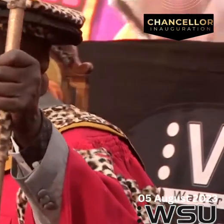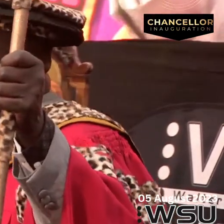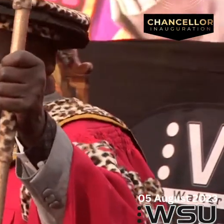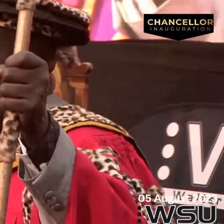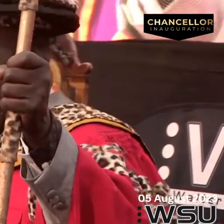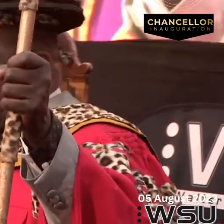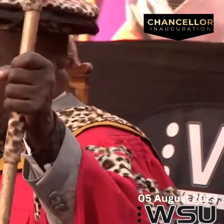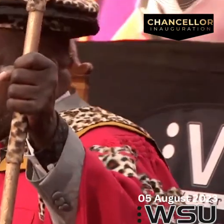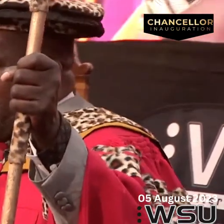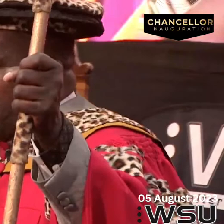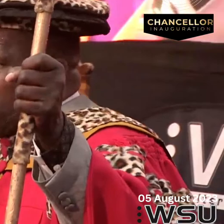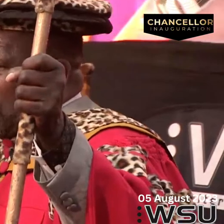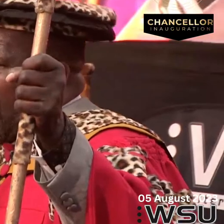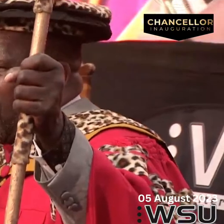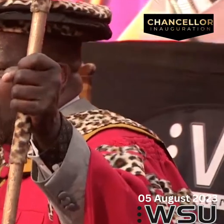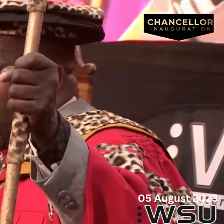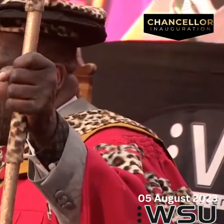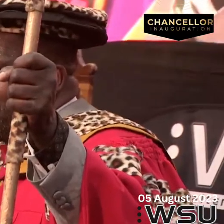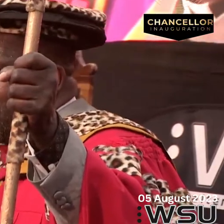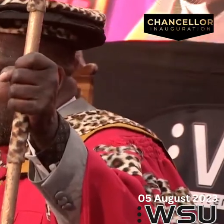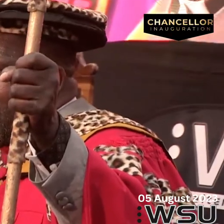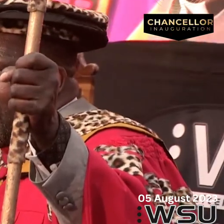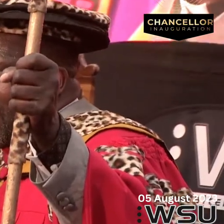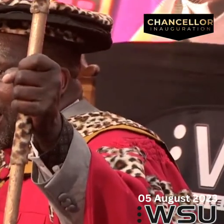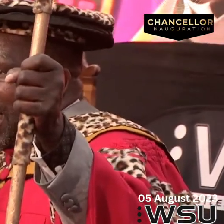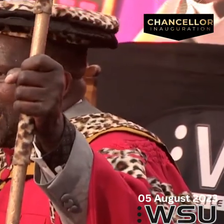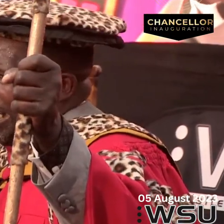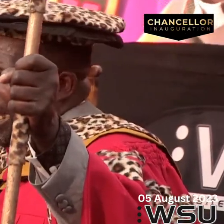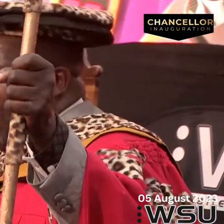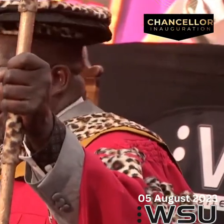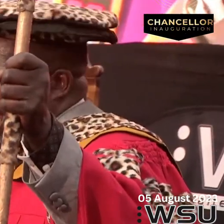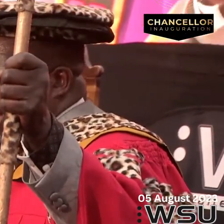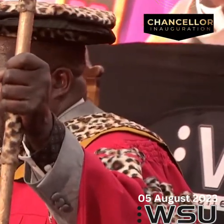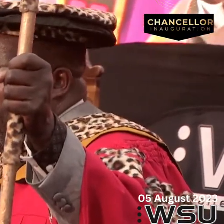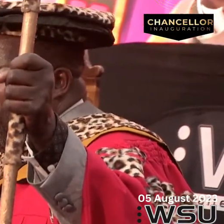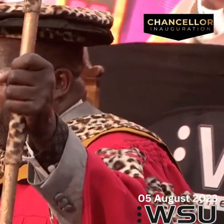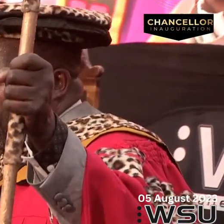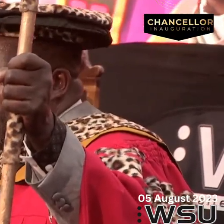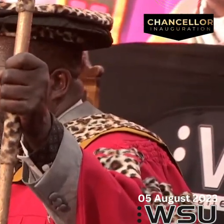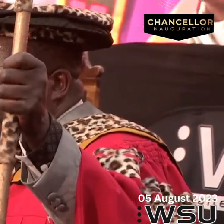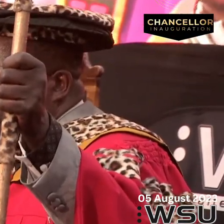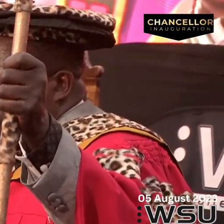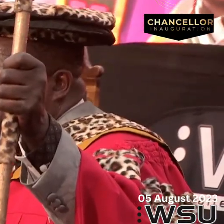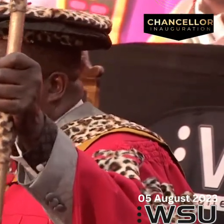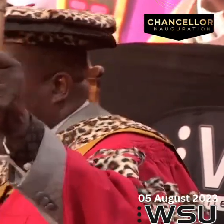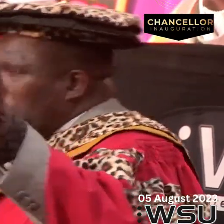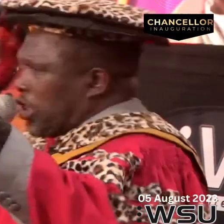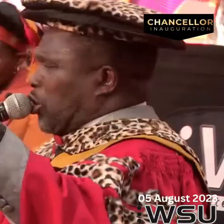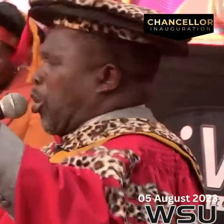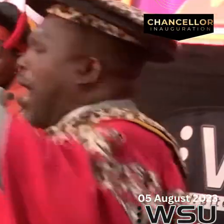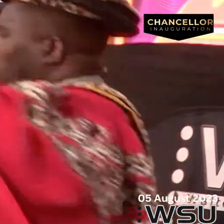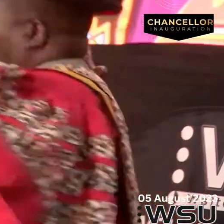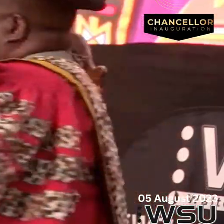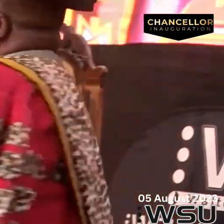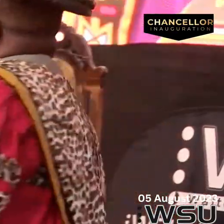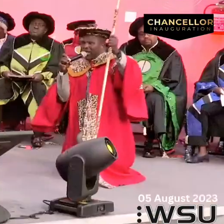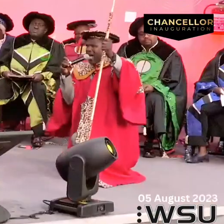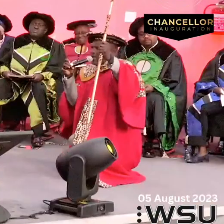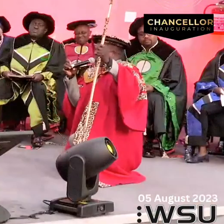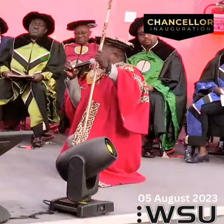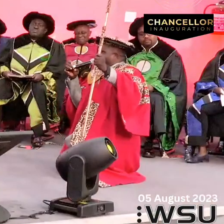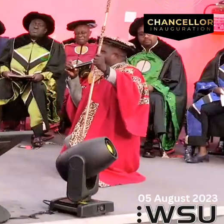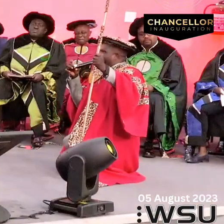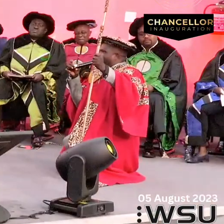Ithanga elaziwa ngoba ngujotho alidliwa njengepholo. Lo sisikhwebu